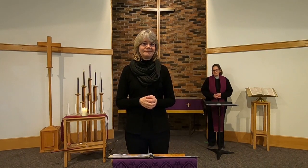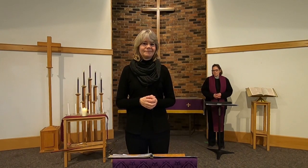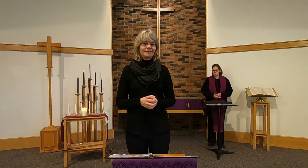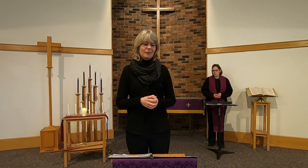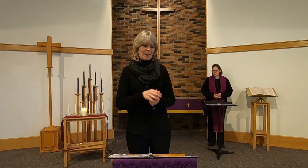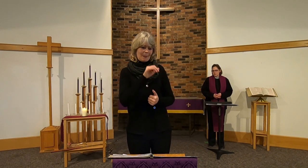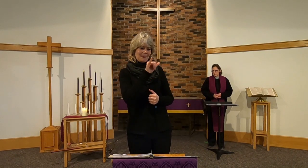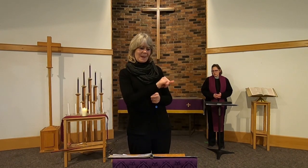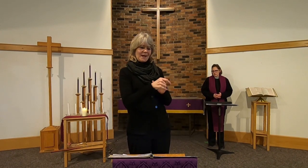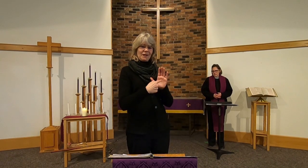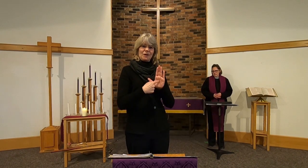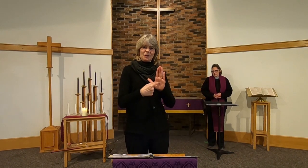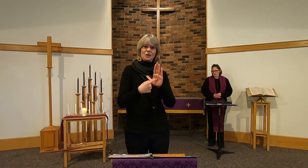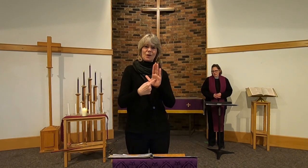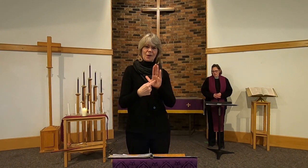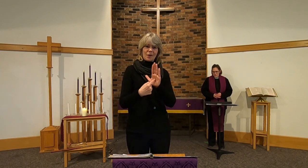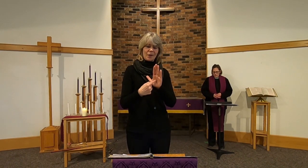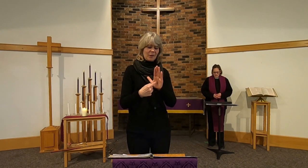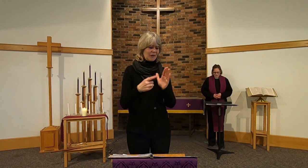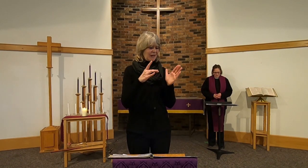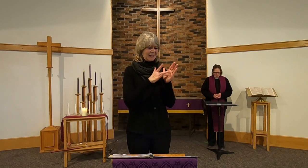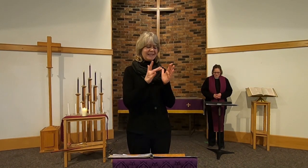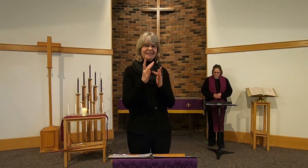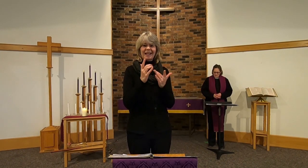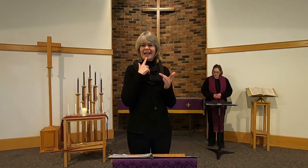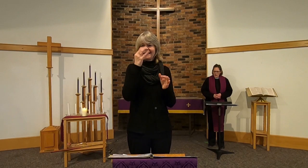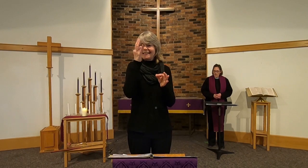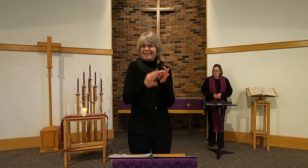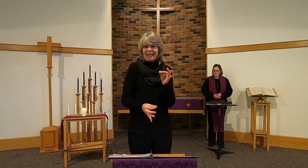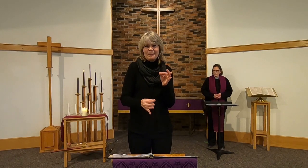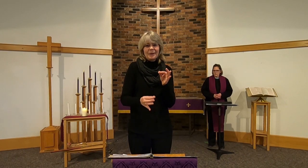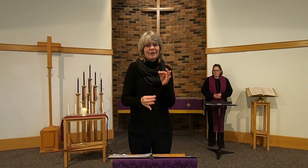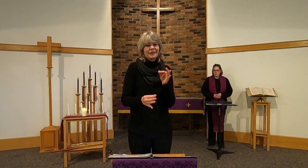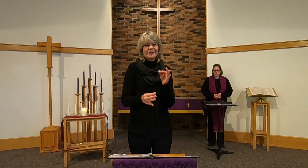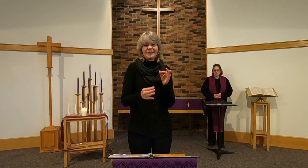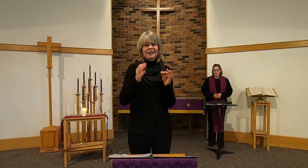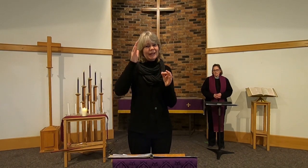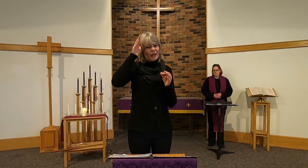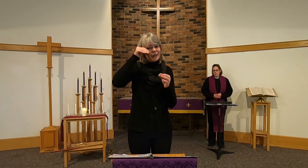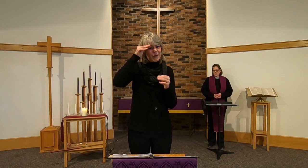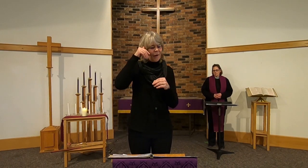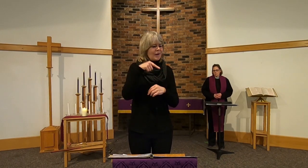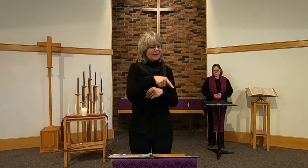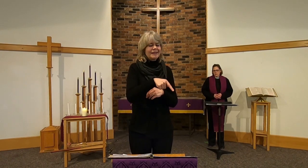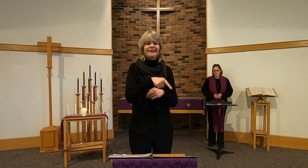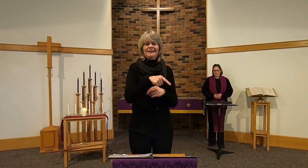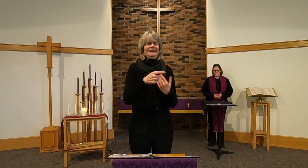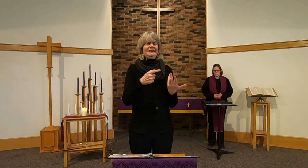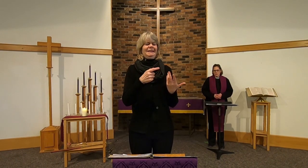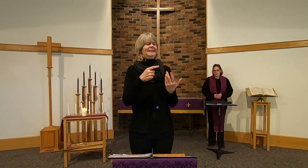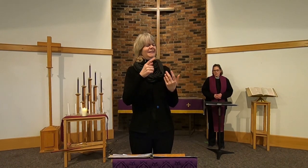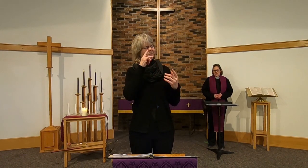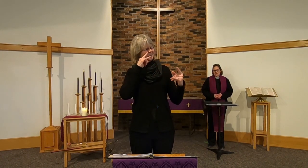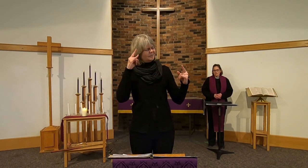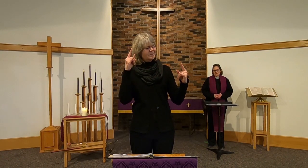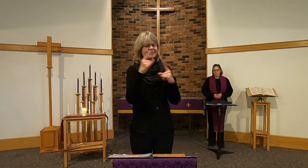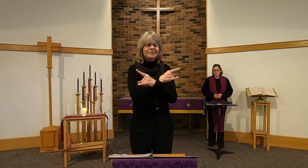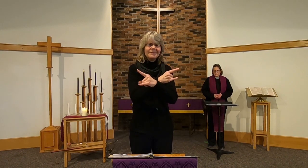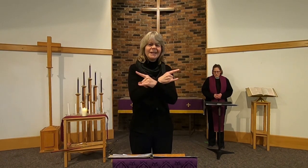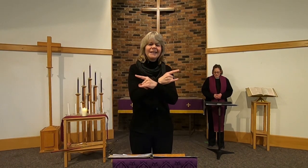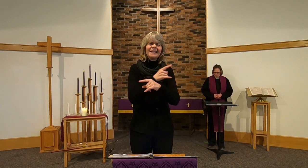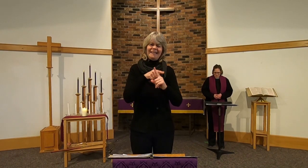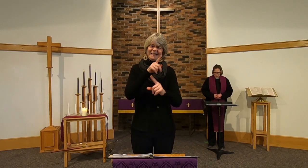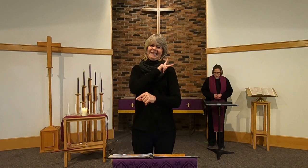This symbol that Jesus on a donkey, this is not what we expect from a king